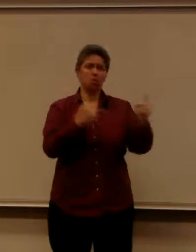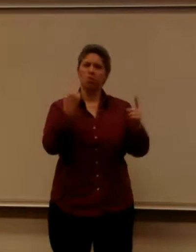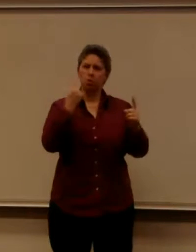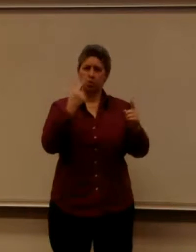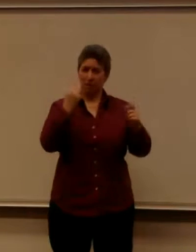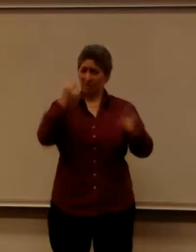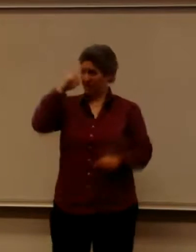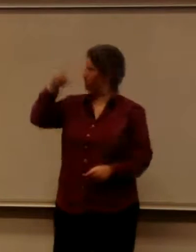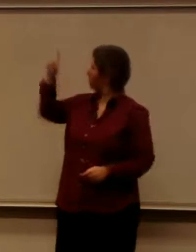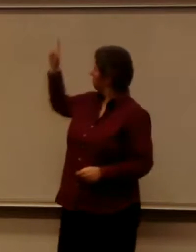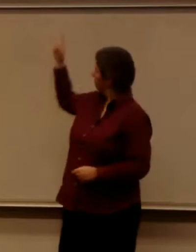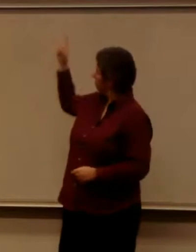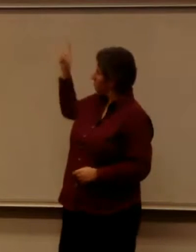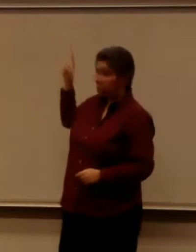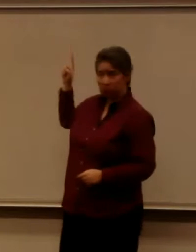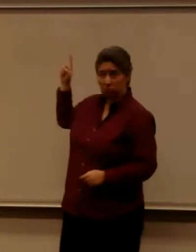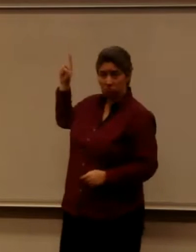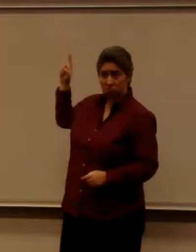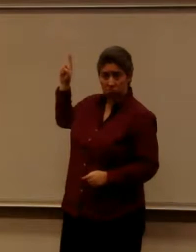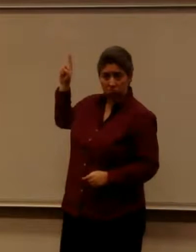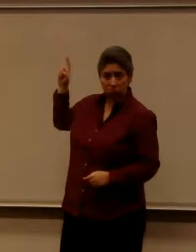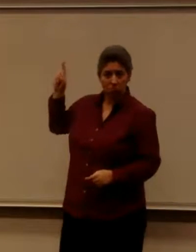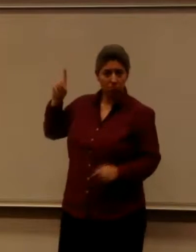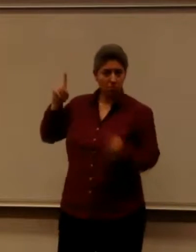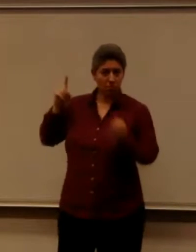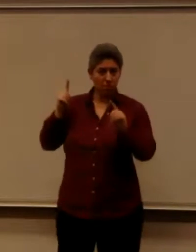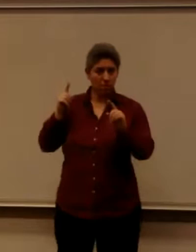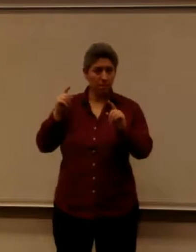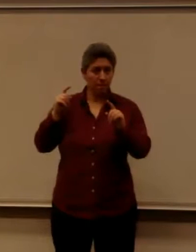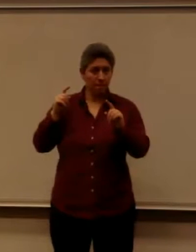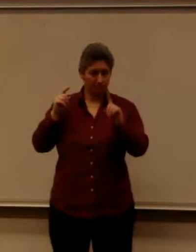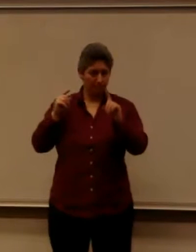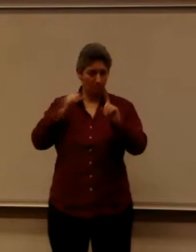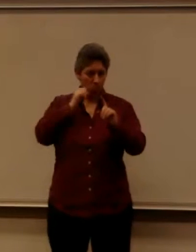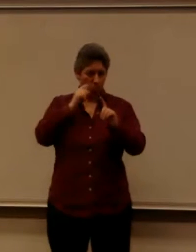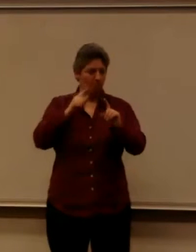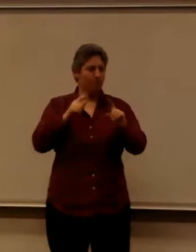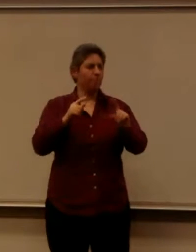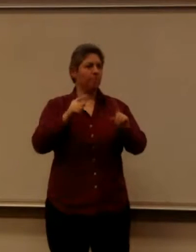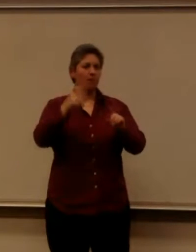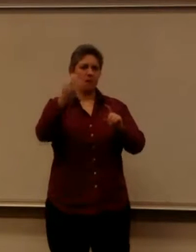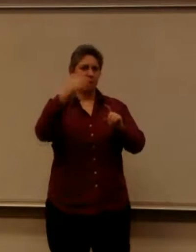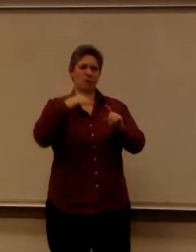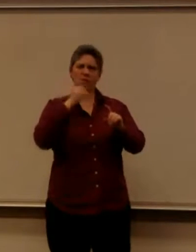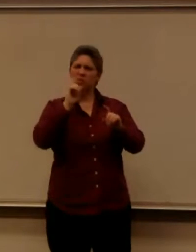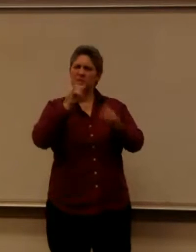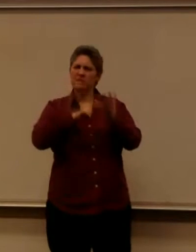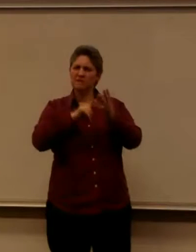sent out. The 6 organisation names are here on the slide, you can see that.